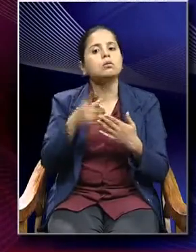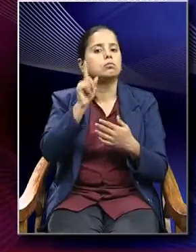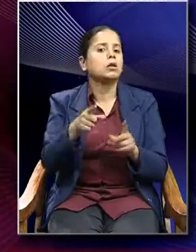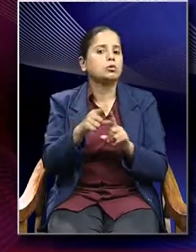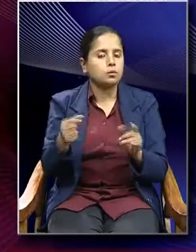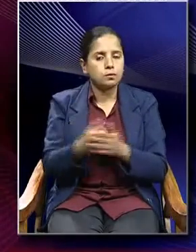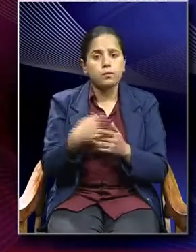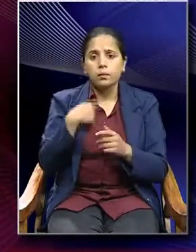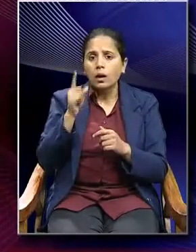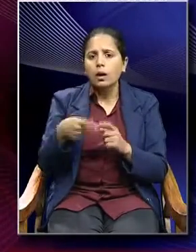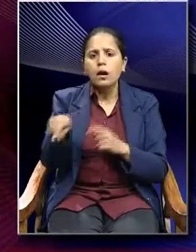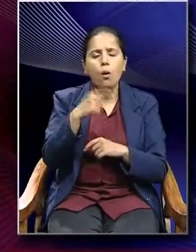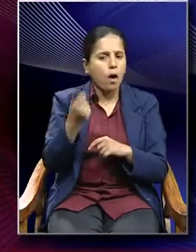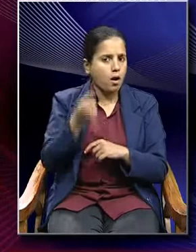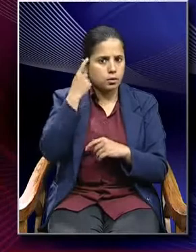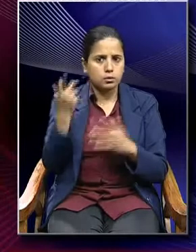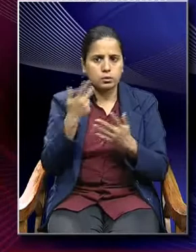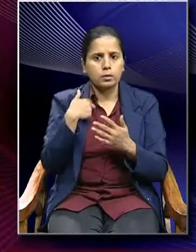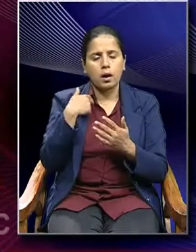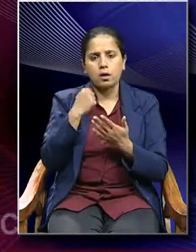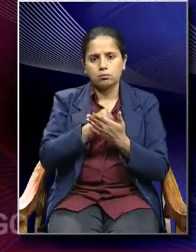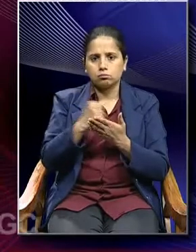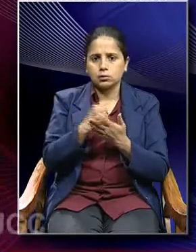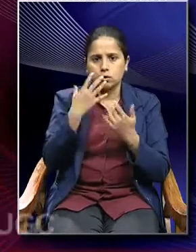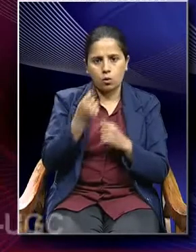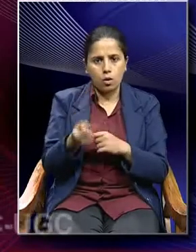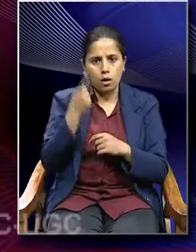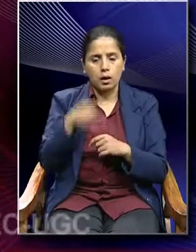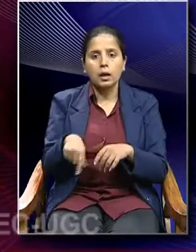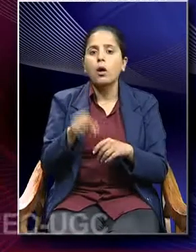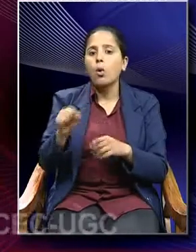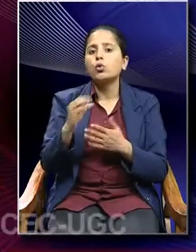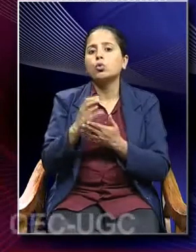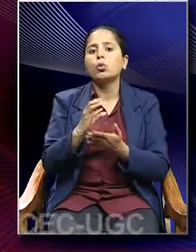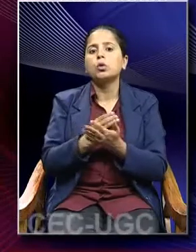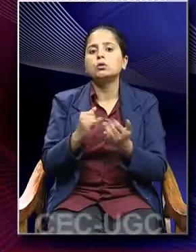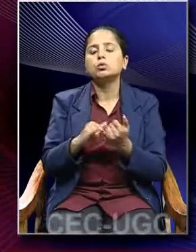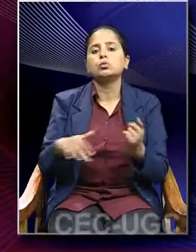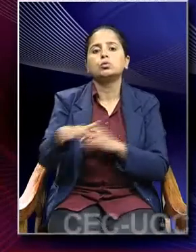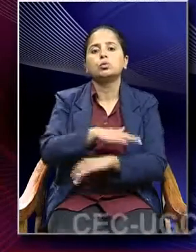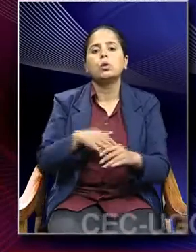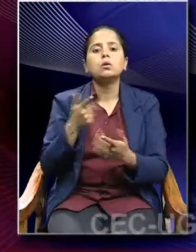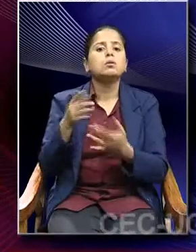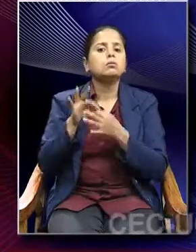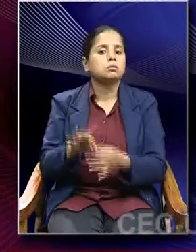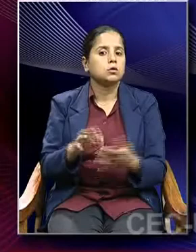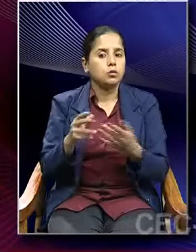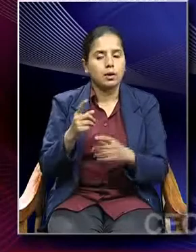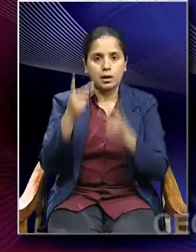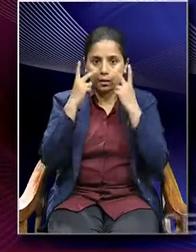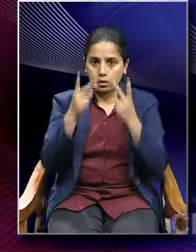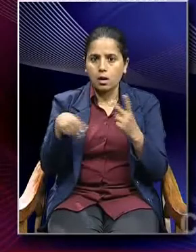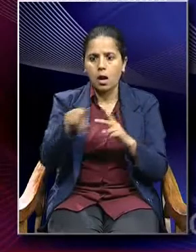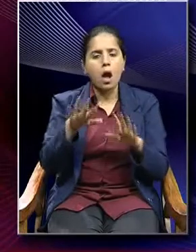What we need to understand when we are trying to understand the discipline of sociology is to see how it